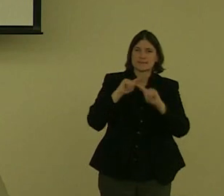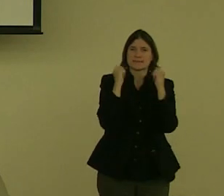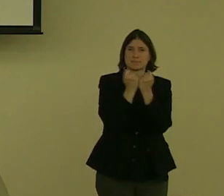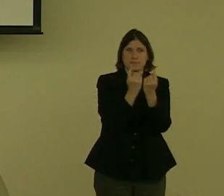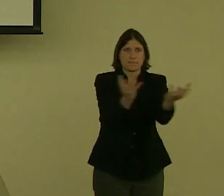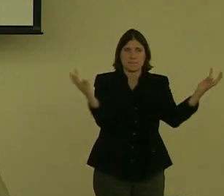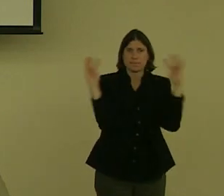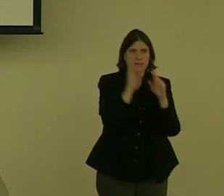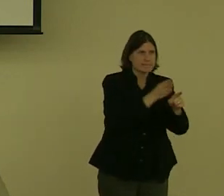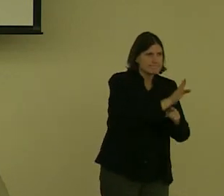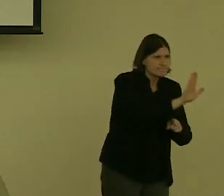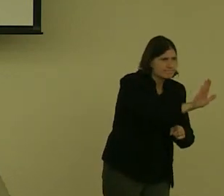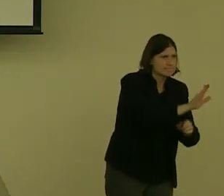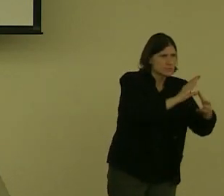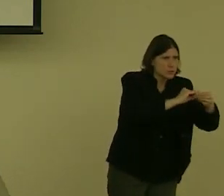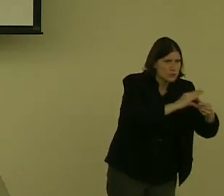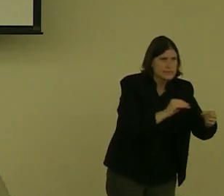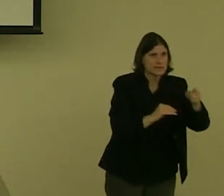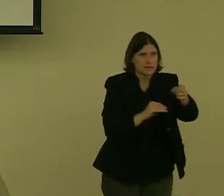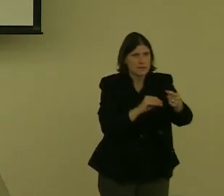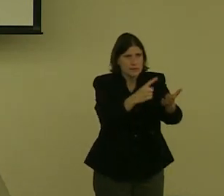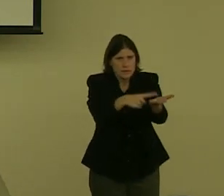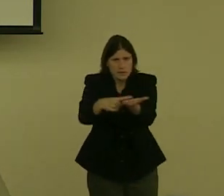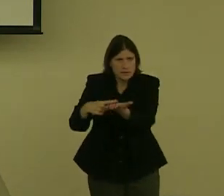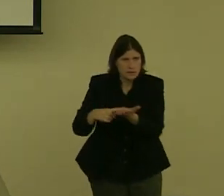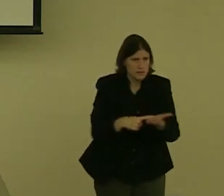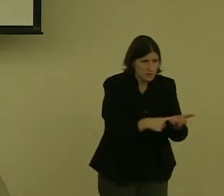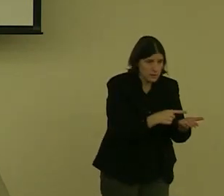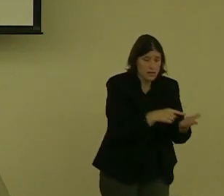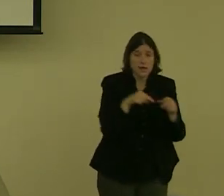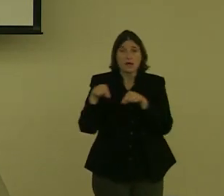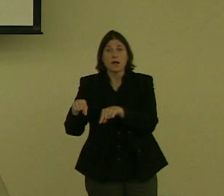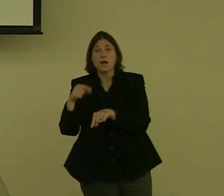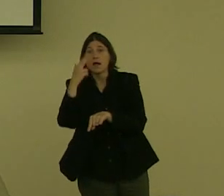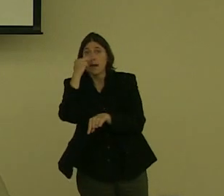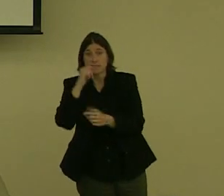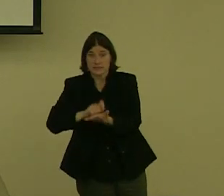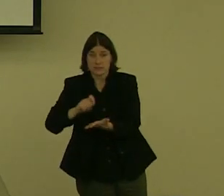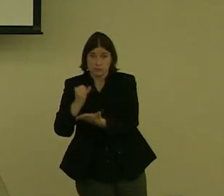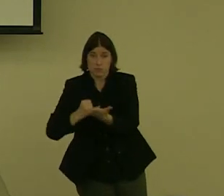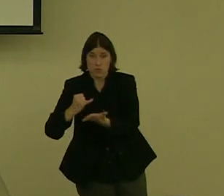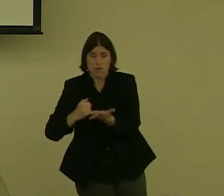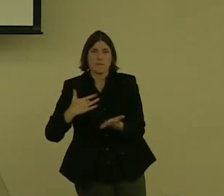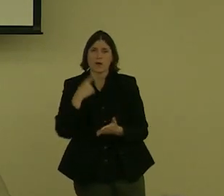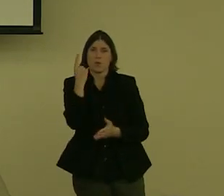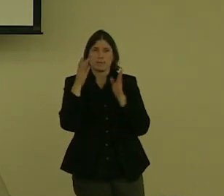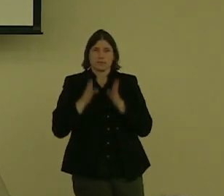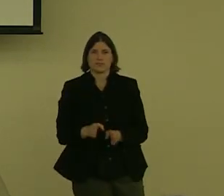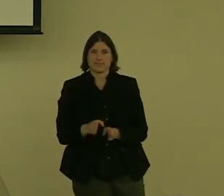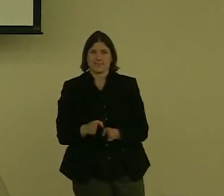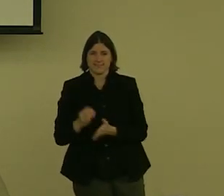auteur theory comes from a specific lens. There are many other ways to look at film, and I think that...